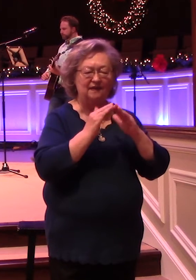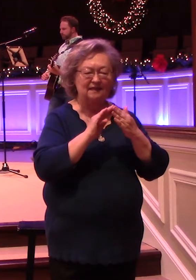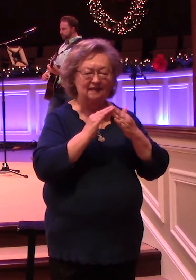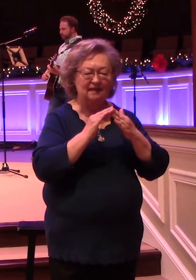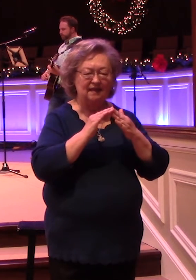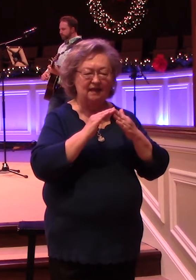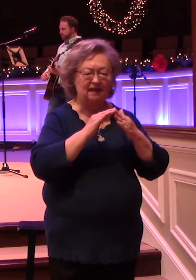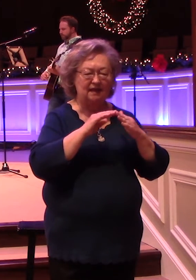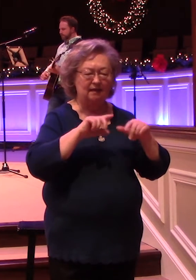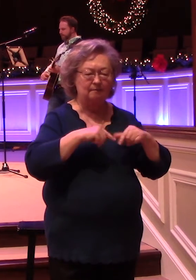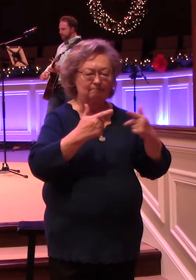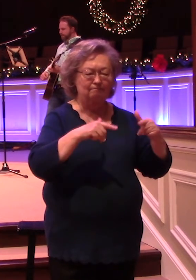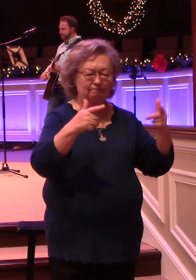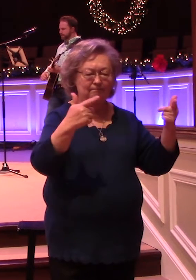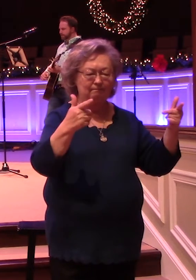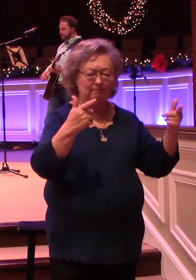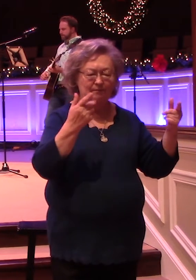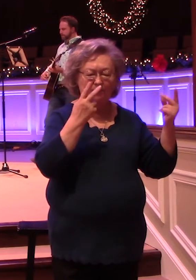other.